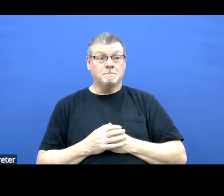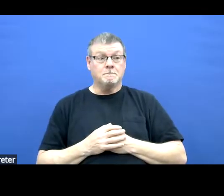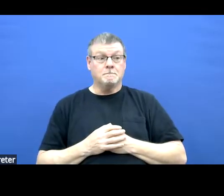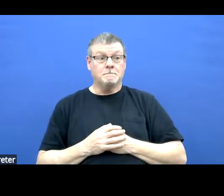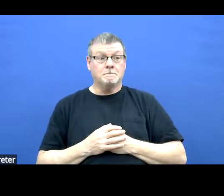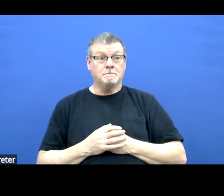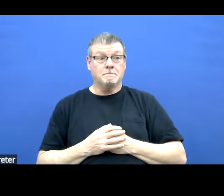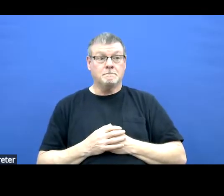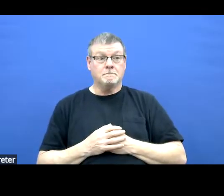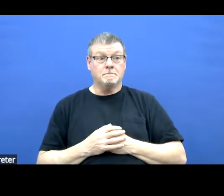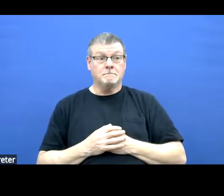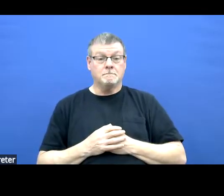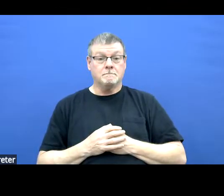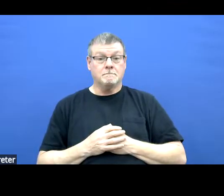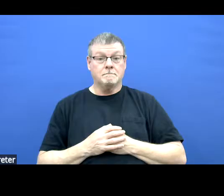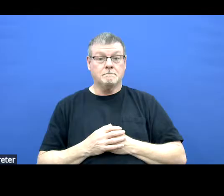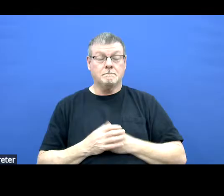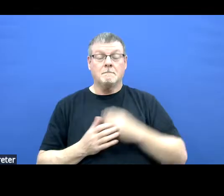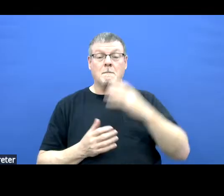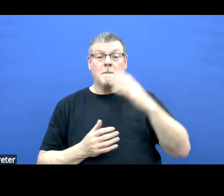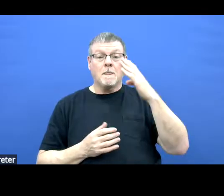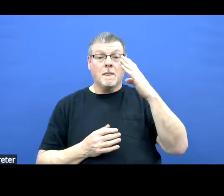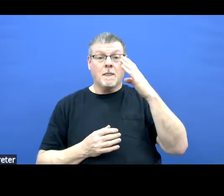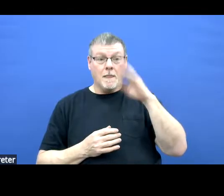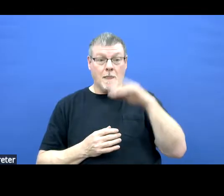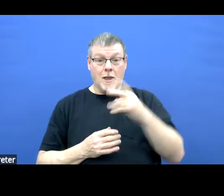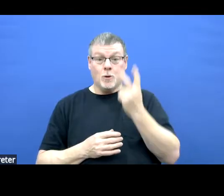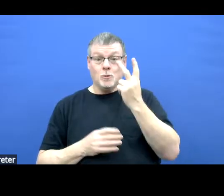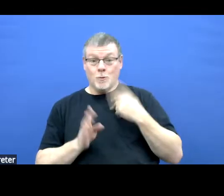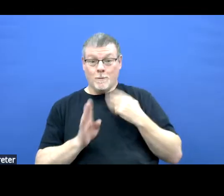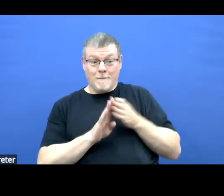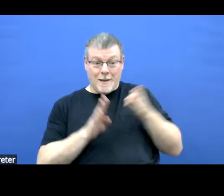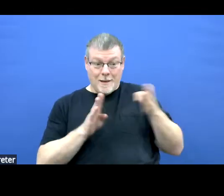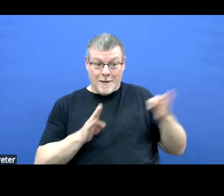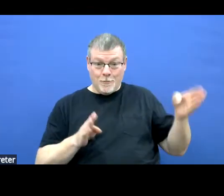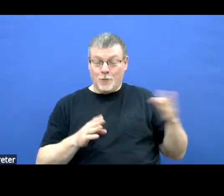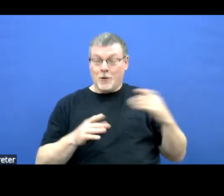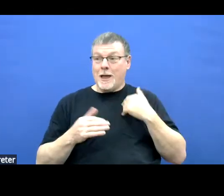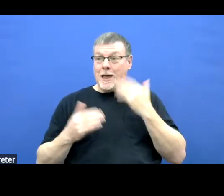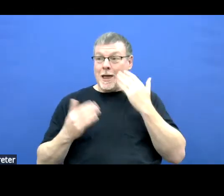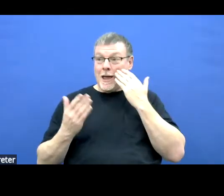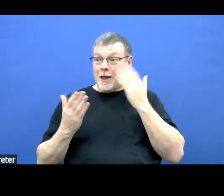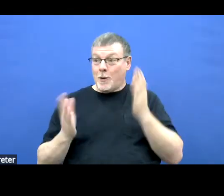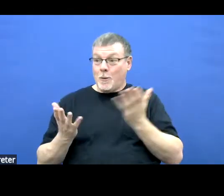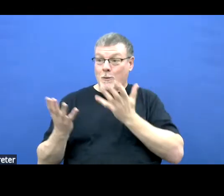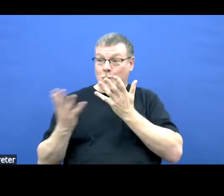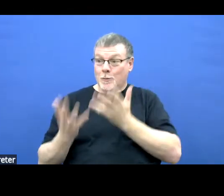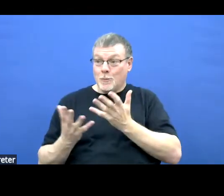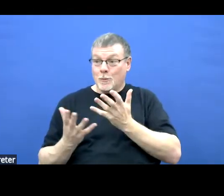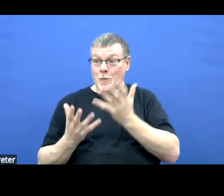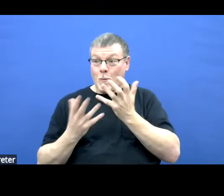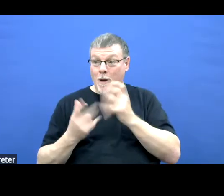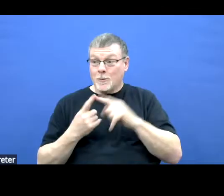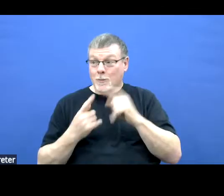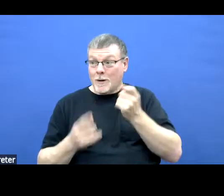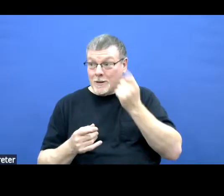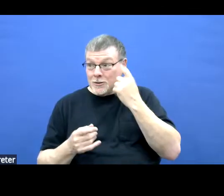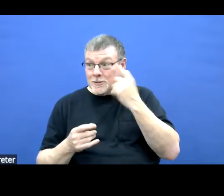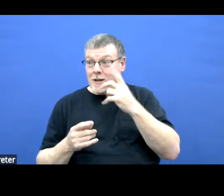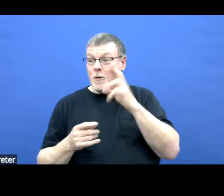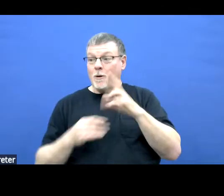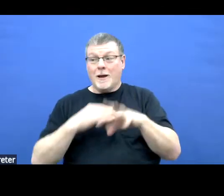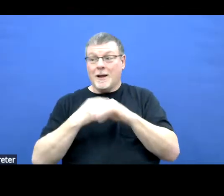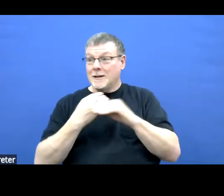I'm good. I know two of my neighbors are here. I don't know if you were just wanting to understand or if you had any